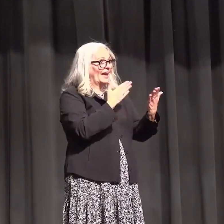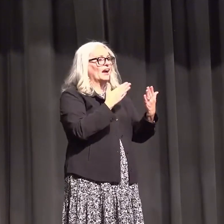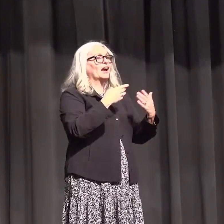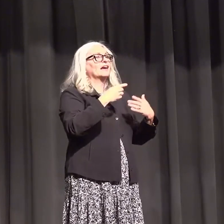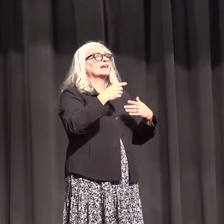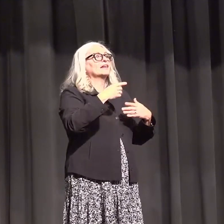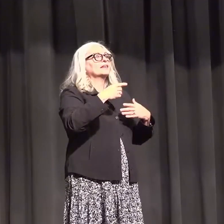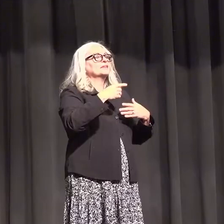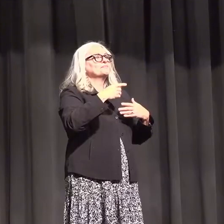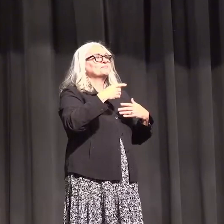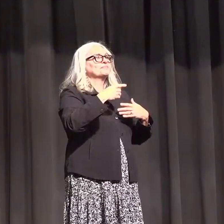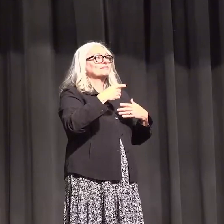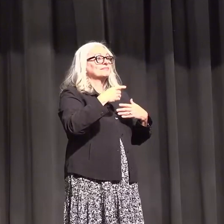I just really want to thank you,